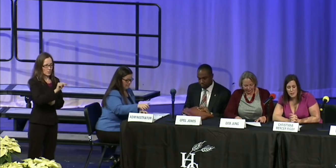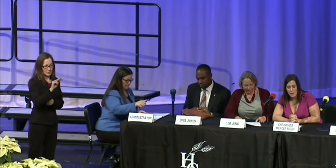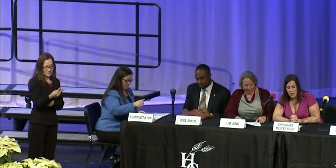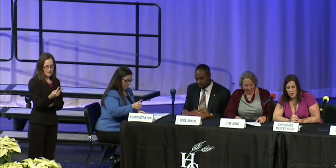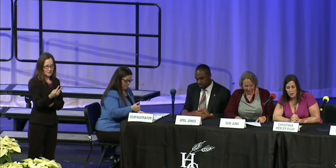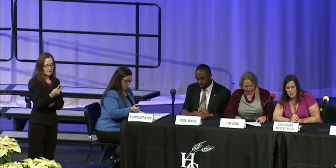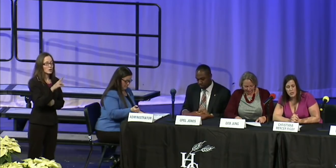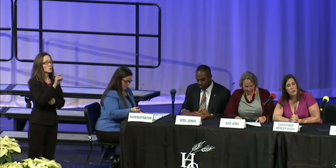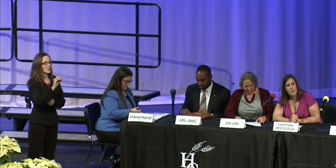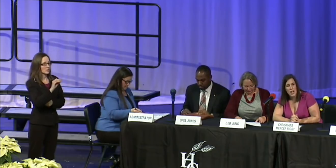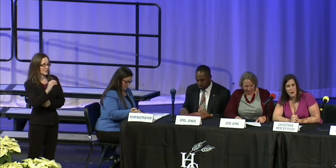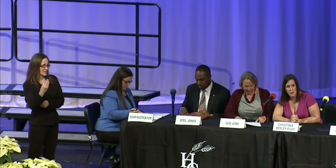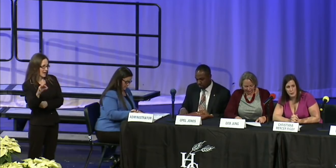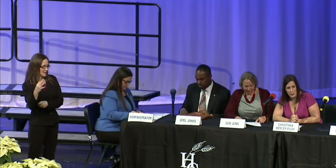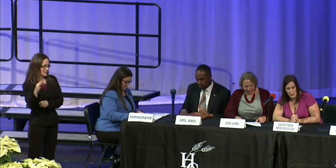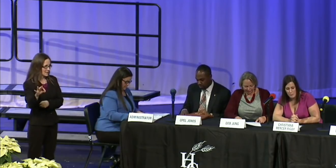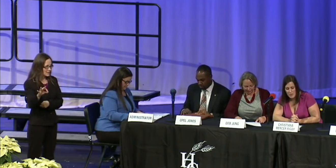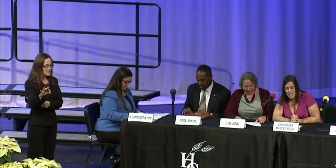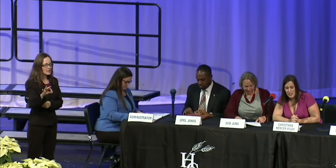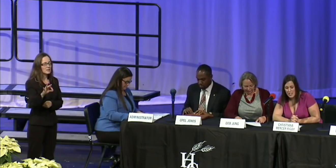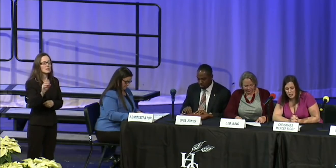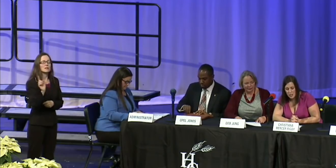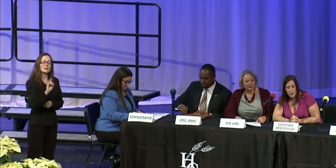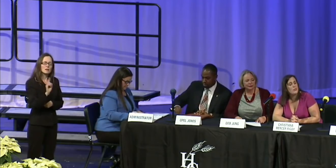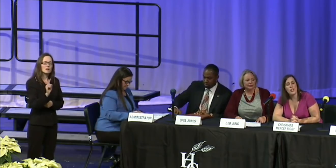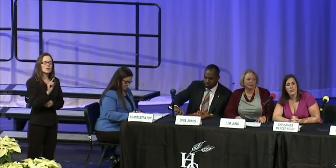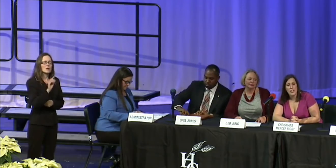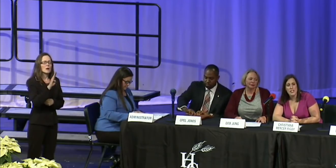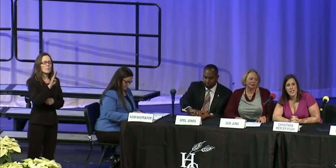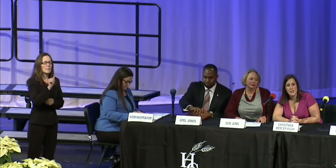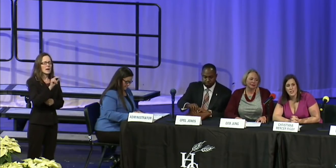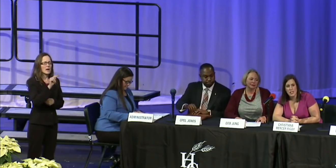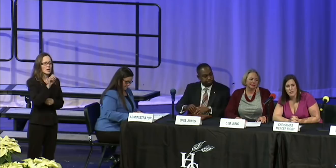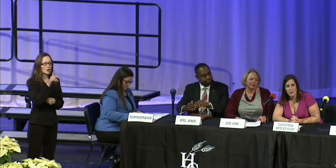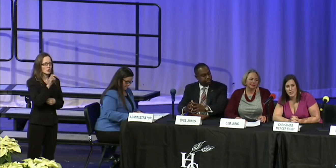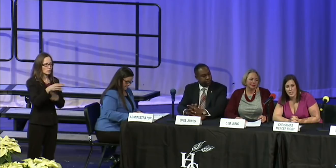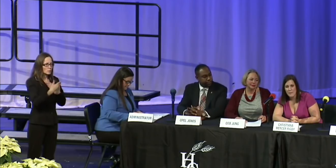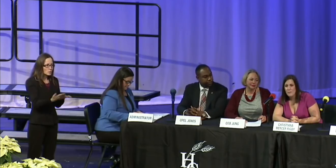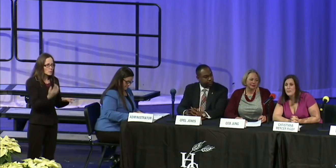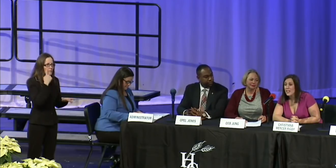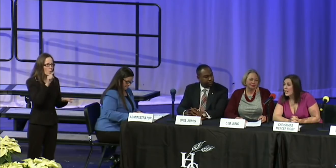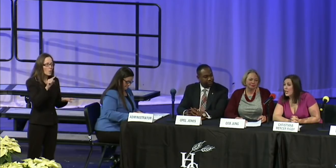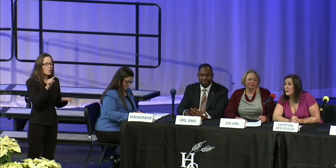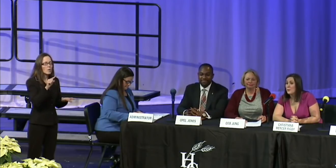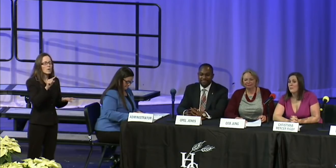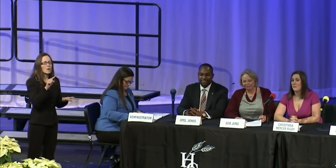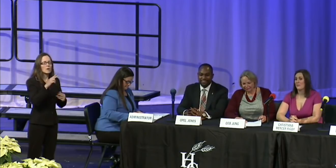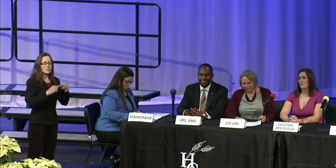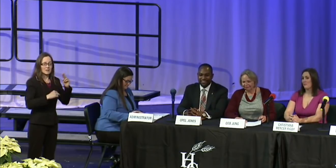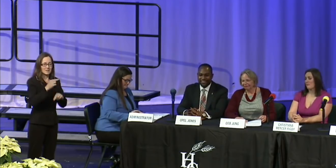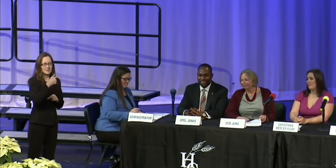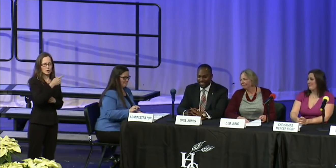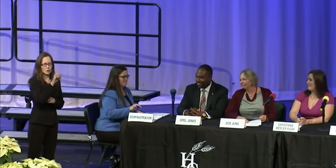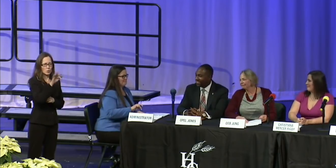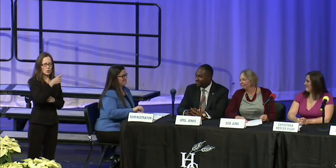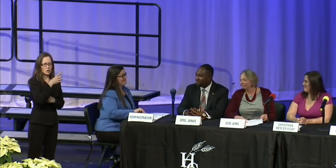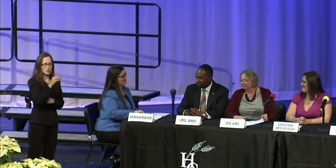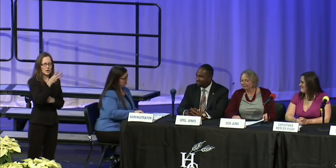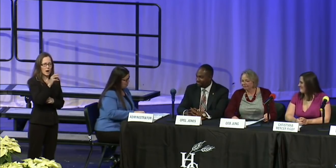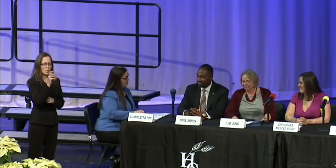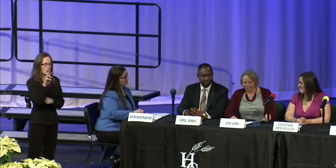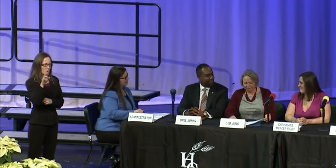p.m. in the Banneker Room at the George Howard Building. This concludes our legislative session for tonight. Thank you.